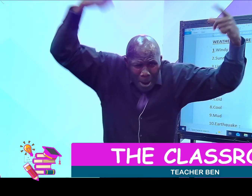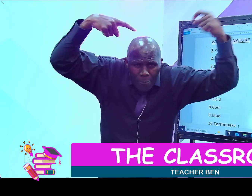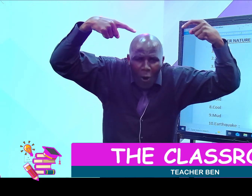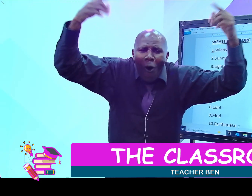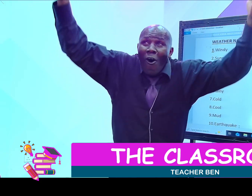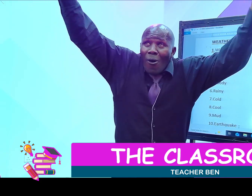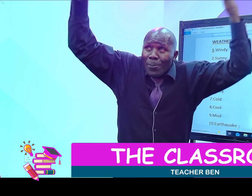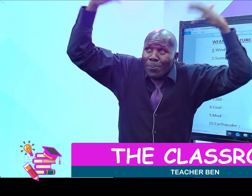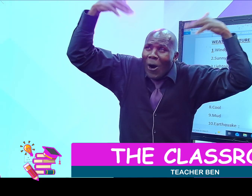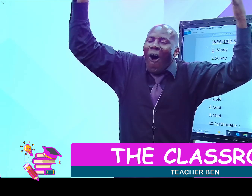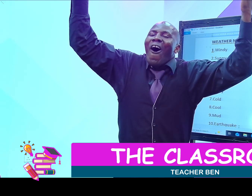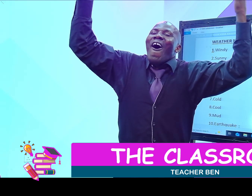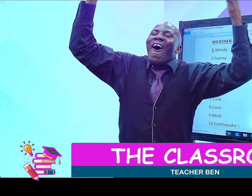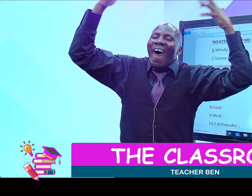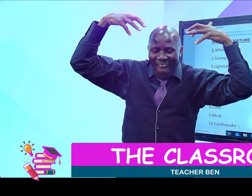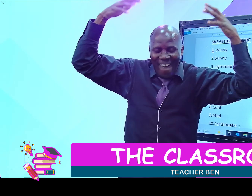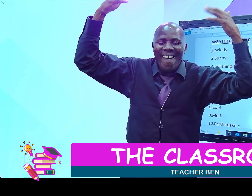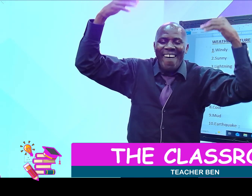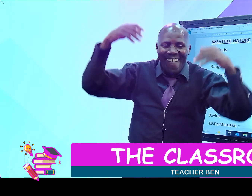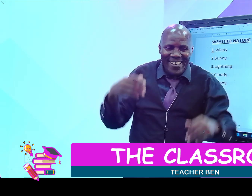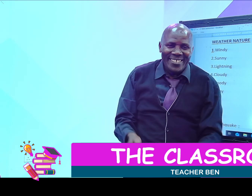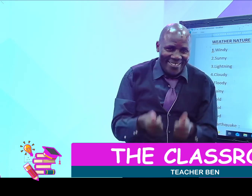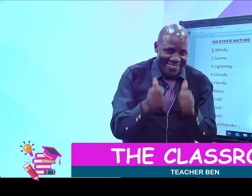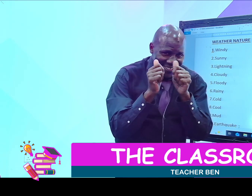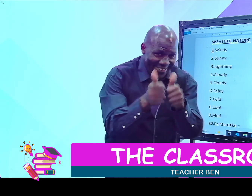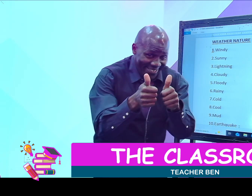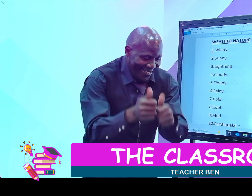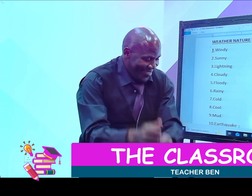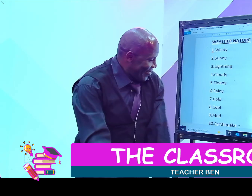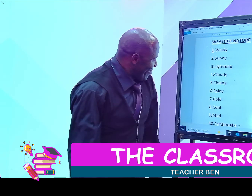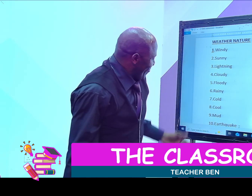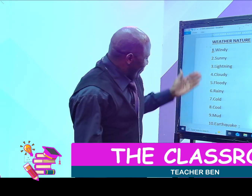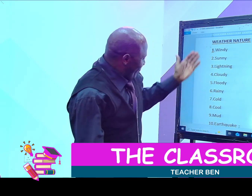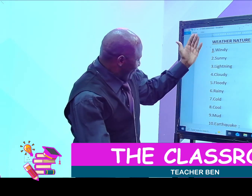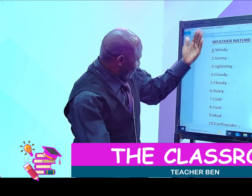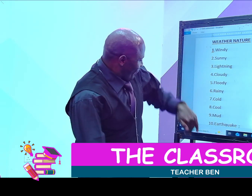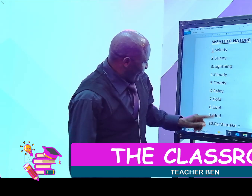When you are walking, the rain droplets hit you. That is why we sign it that way.